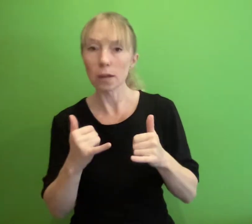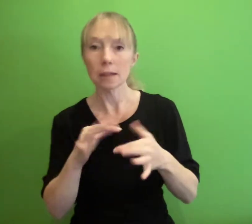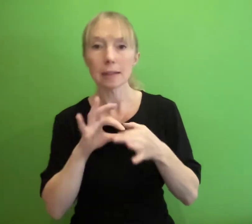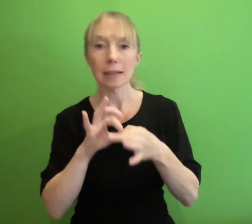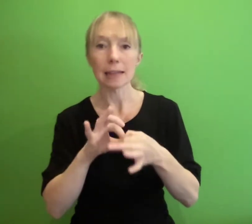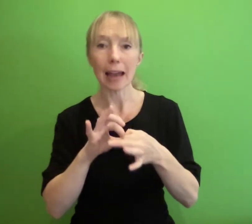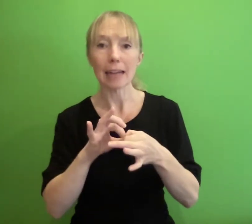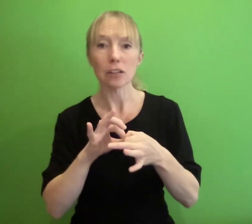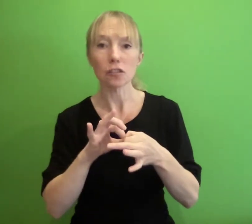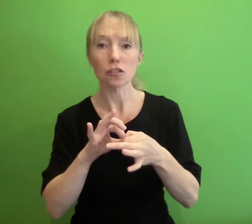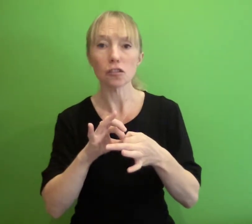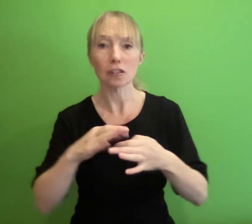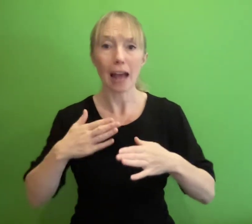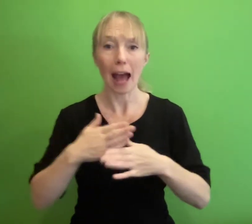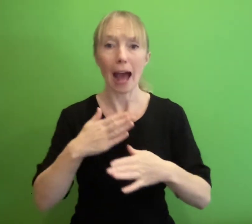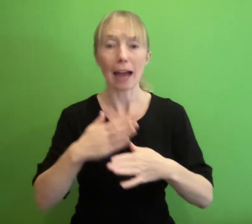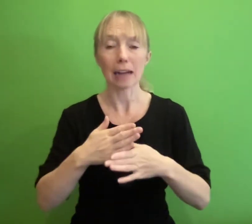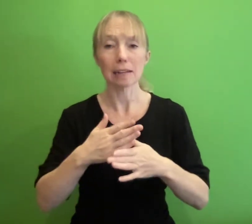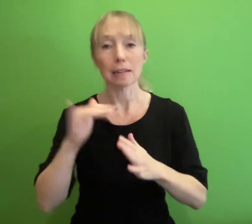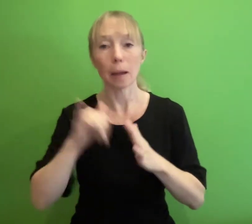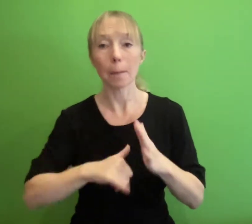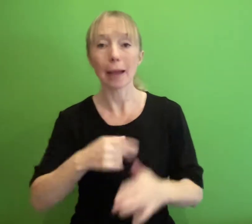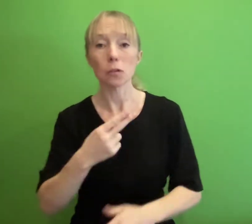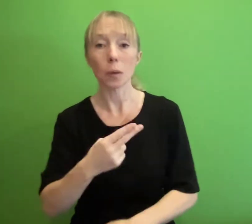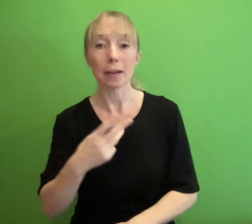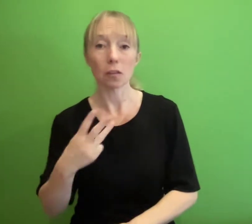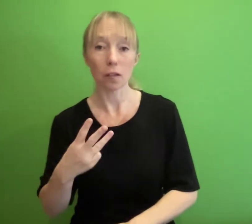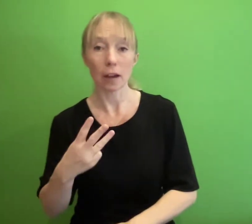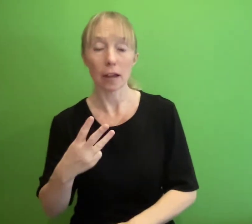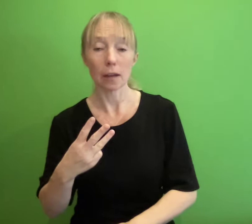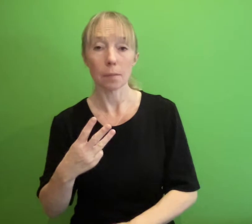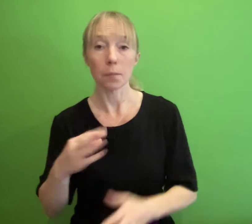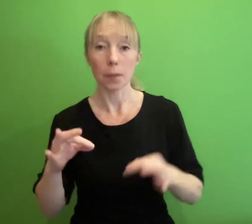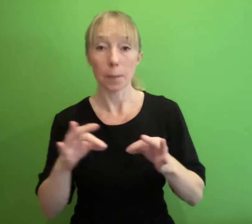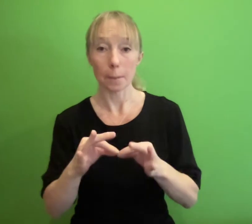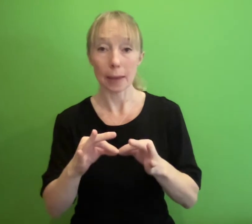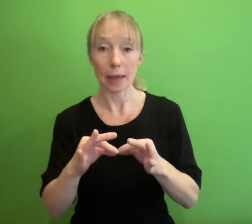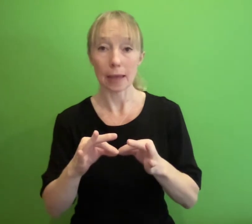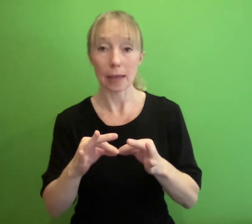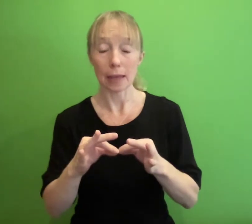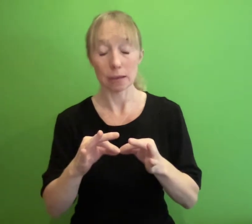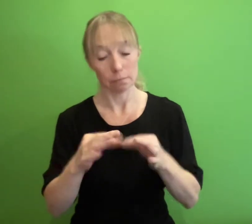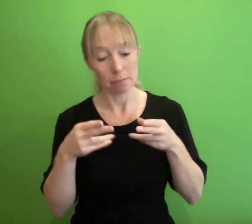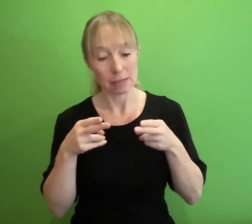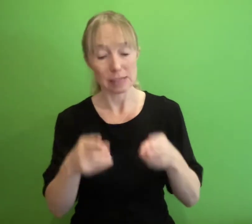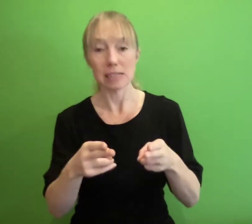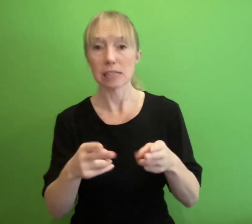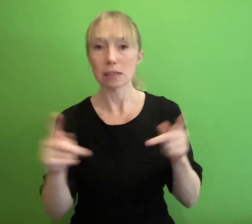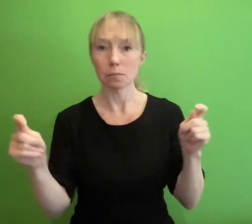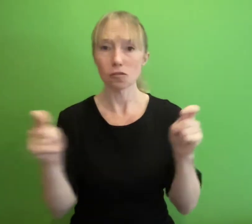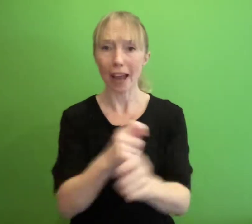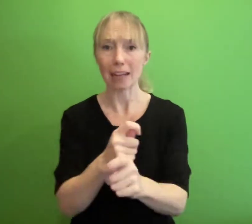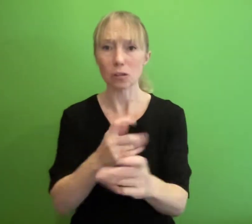act, page 23. B. Systems change across the sector, page